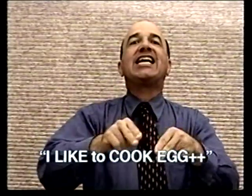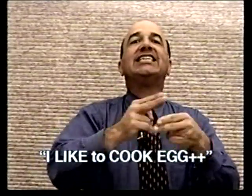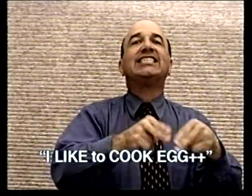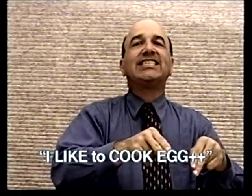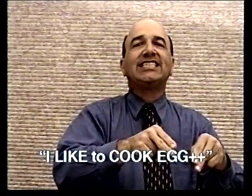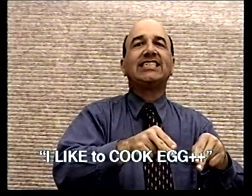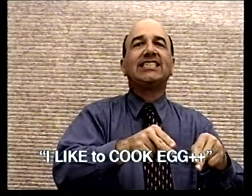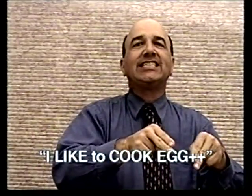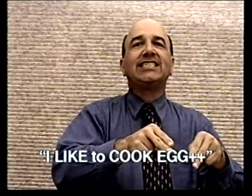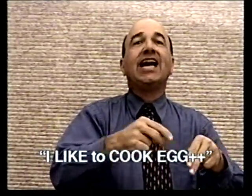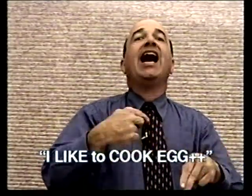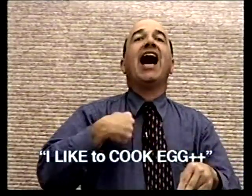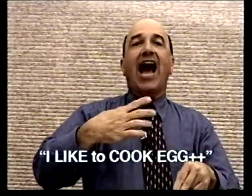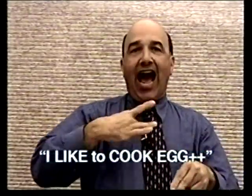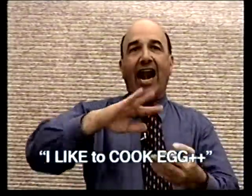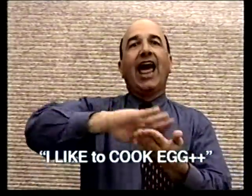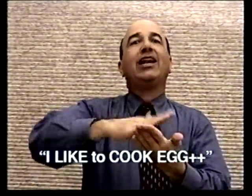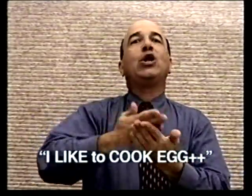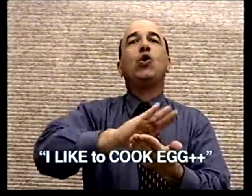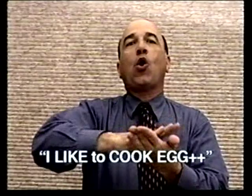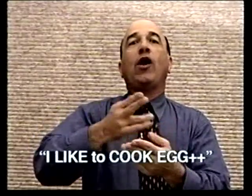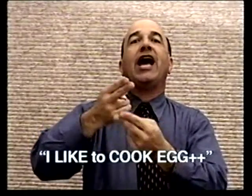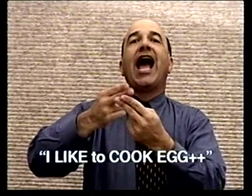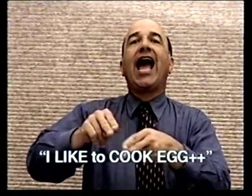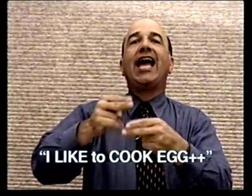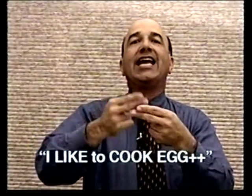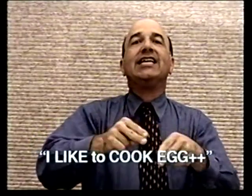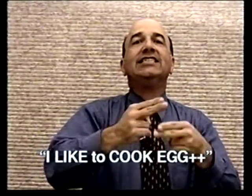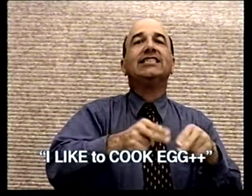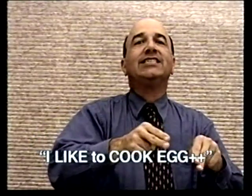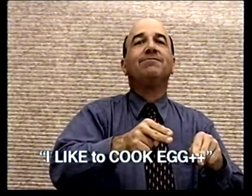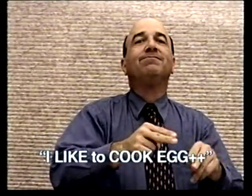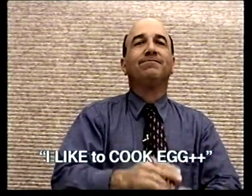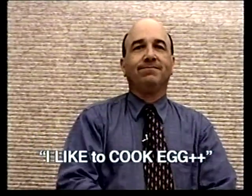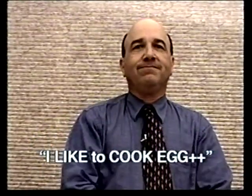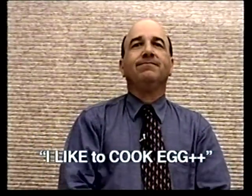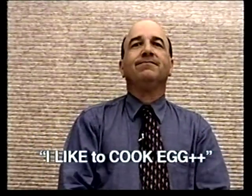egg. I like to cook egg.